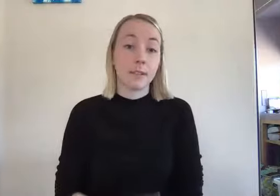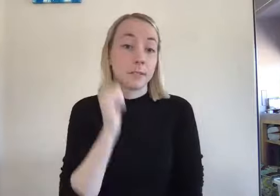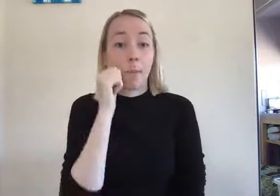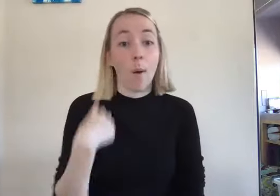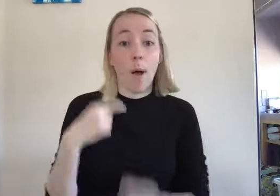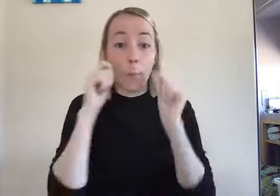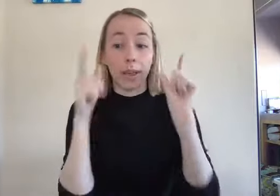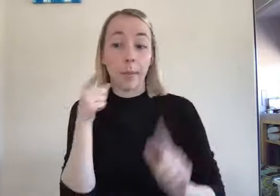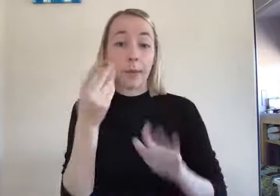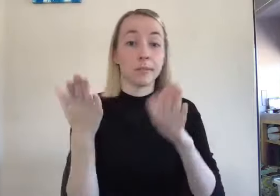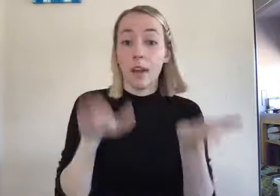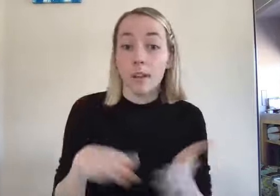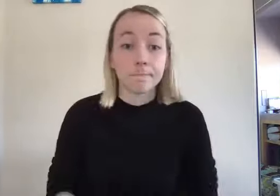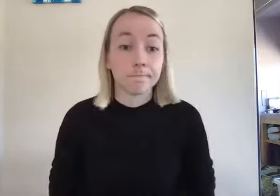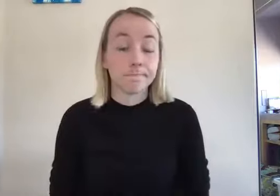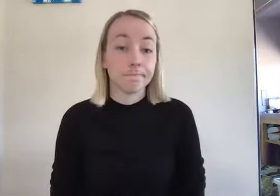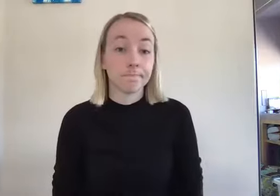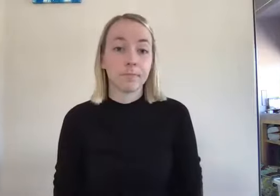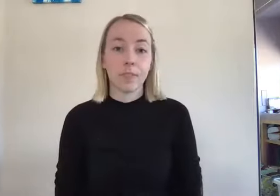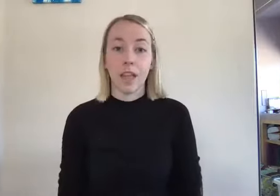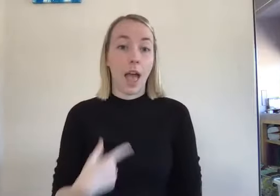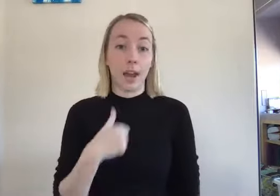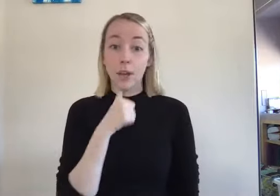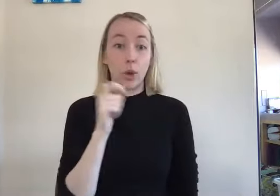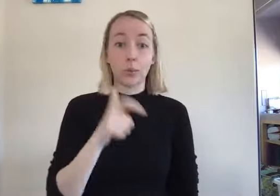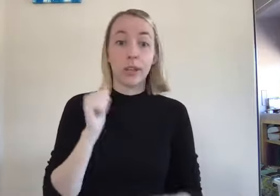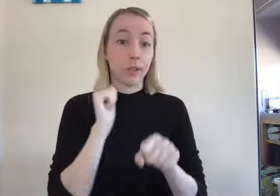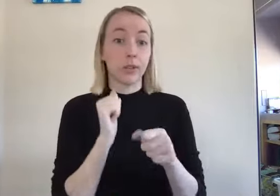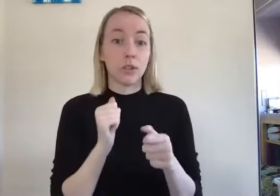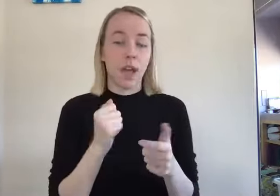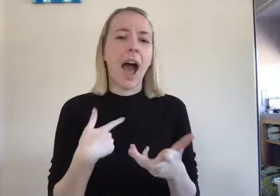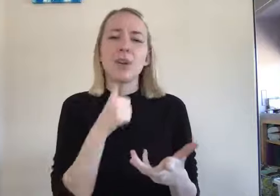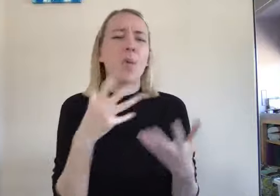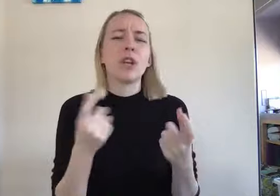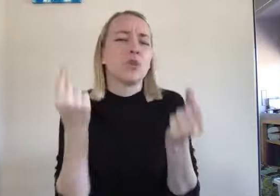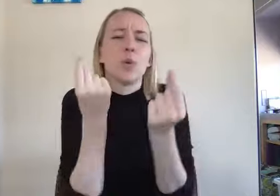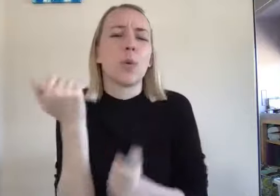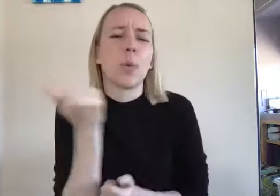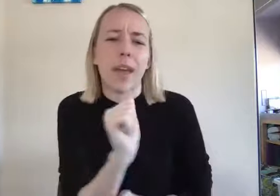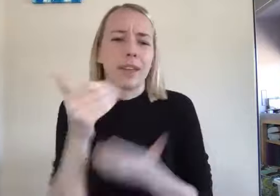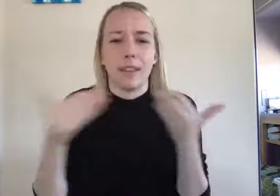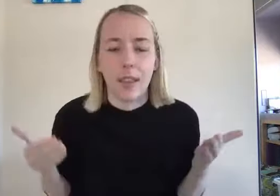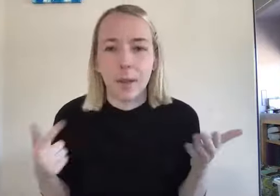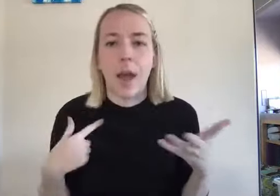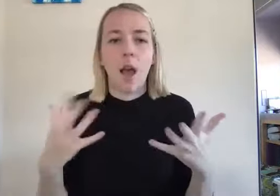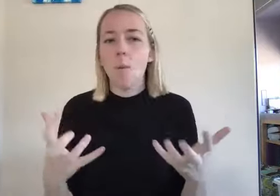woman, and it's like, poor me, and I won't have to do anything, because I didn't want to have to do anything.